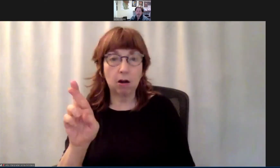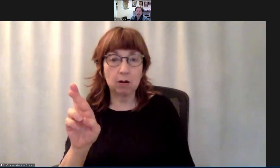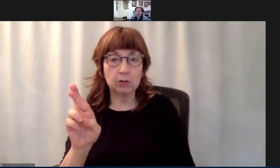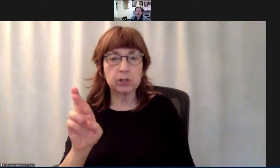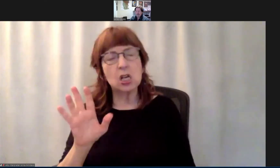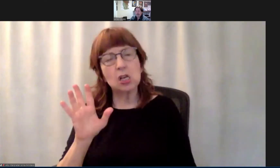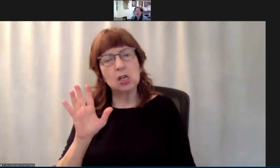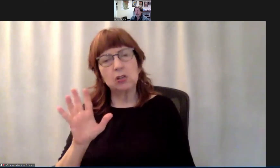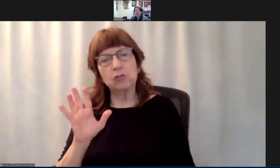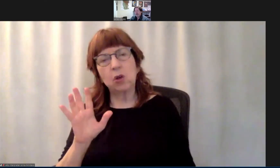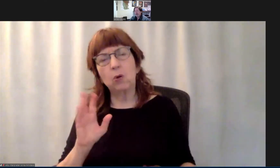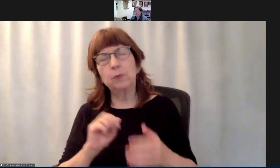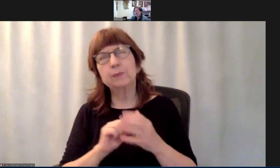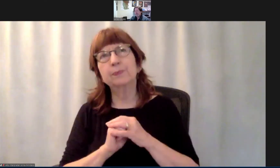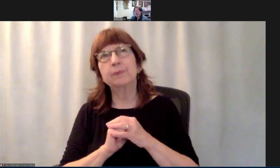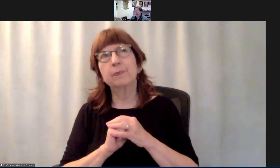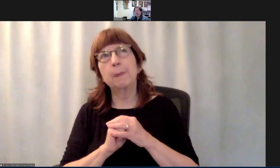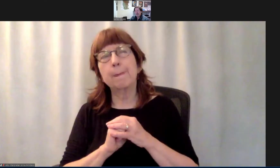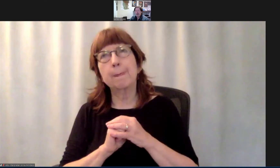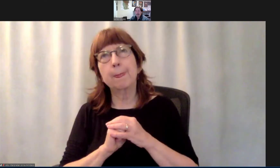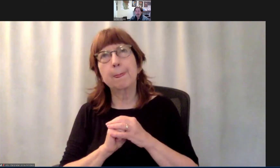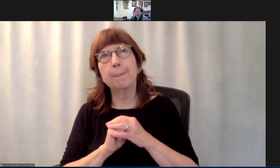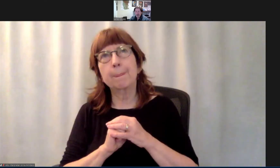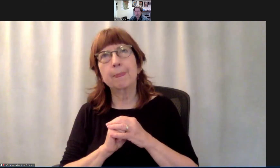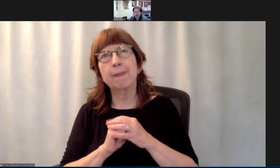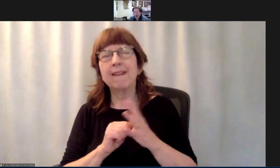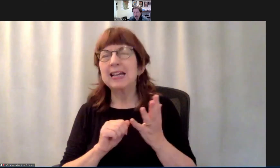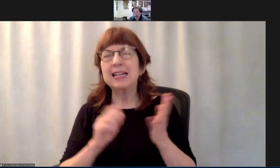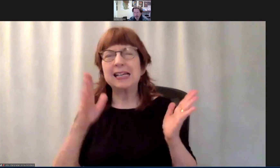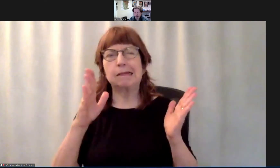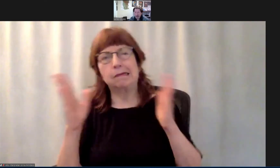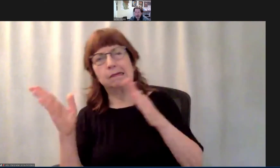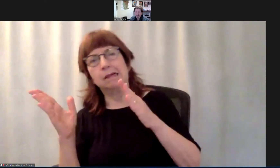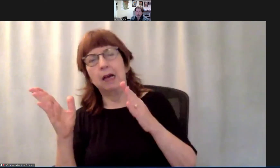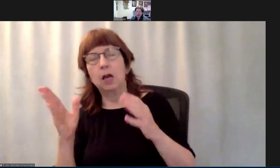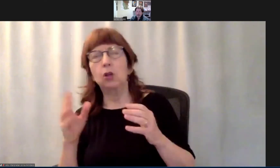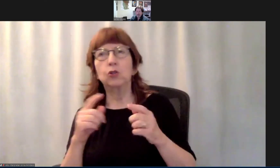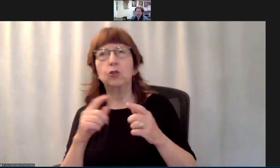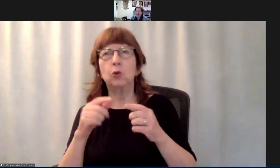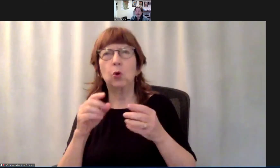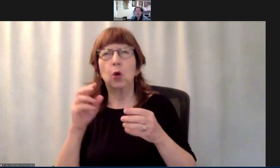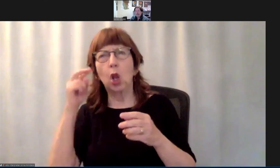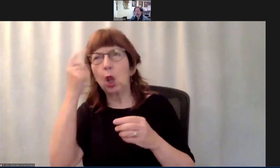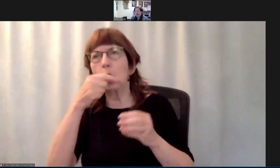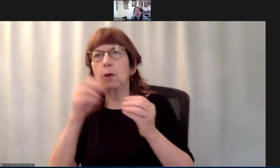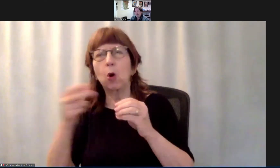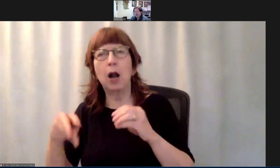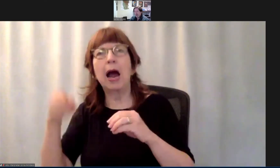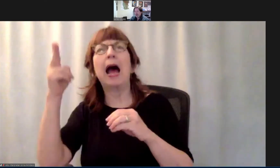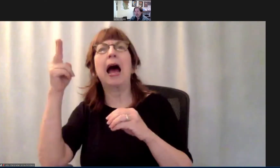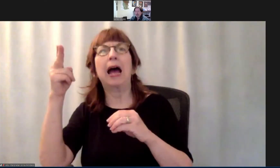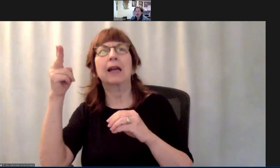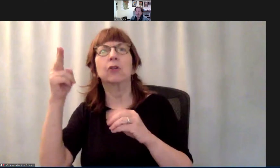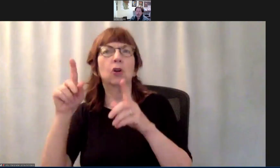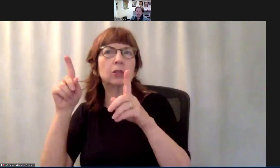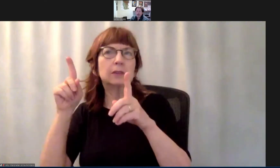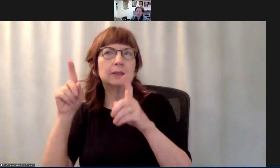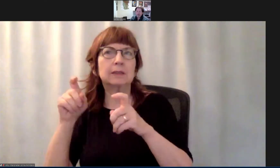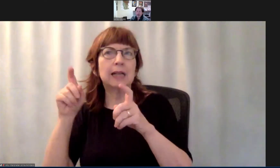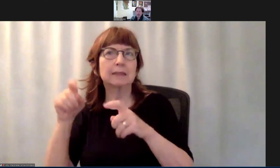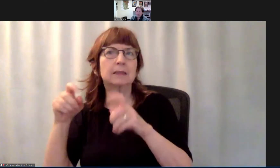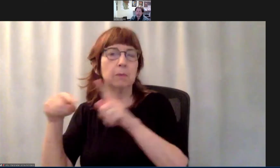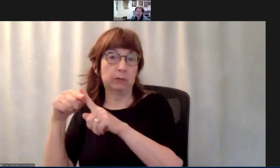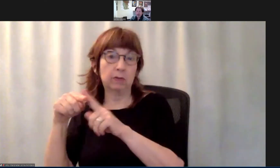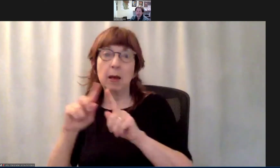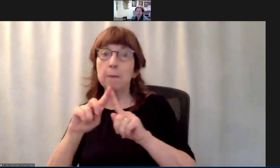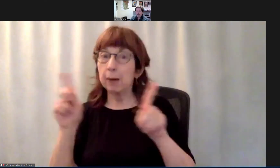So it would be biased toward a higher test positivity. However, we do know that there's